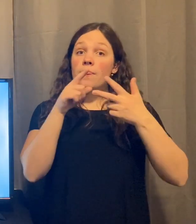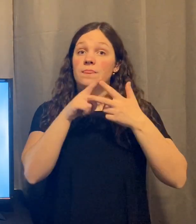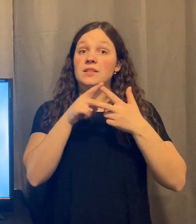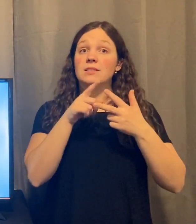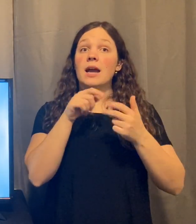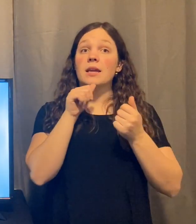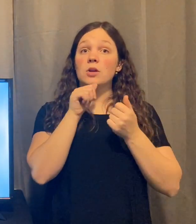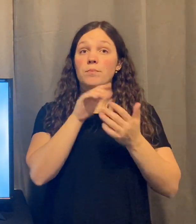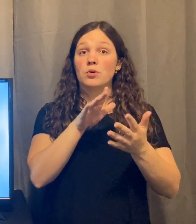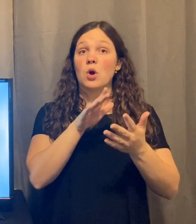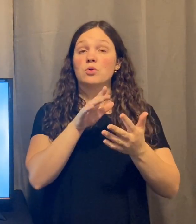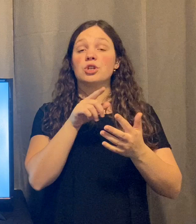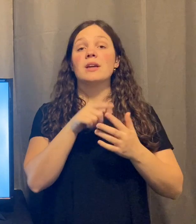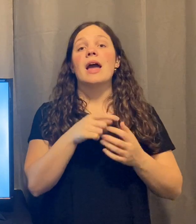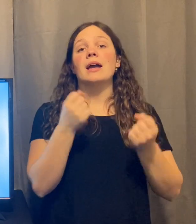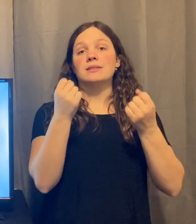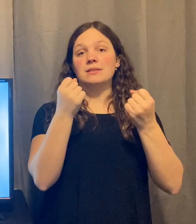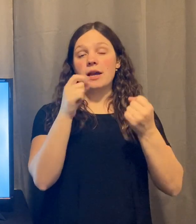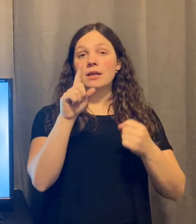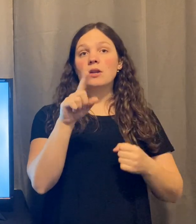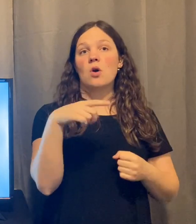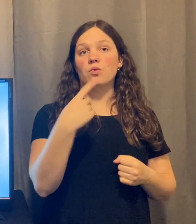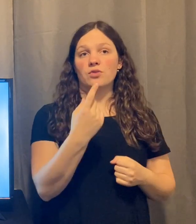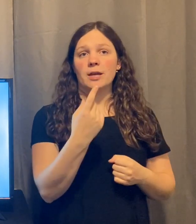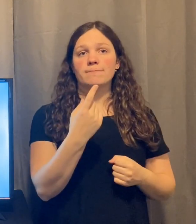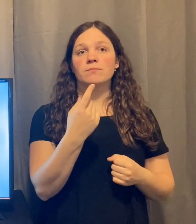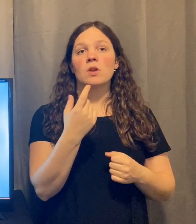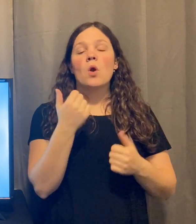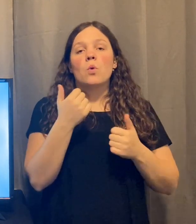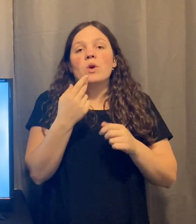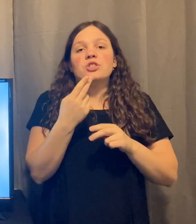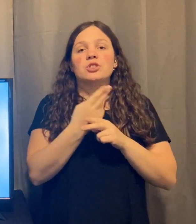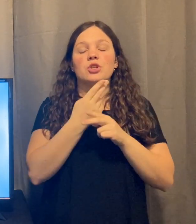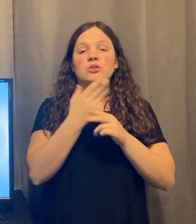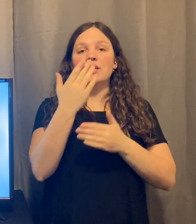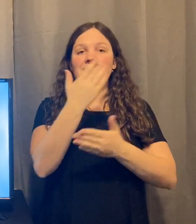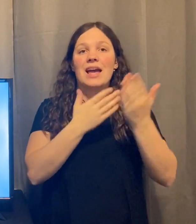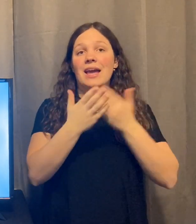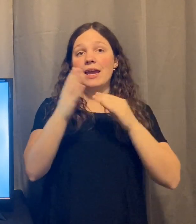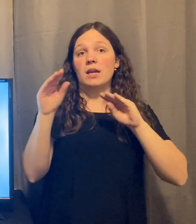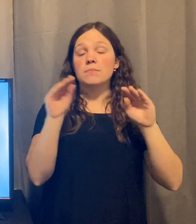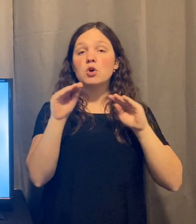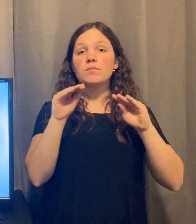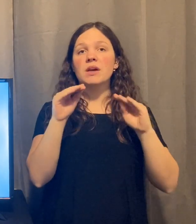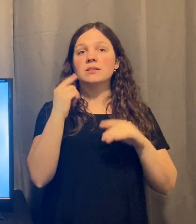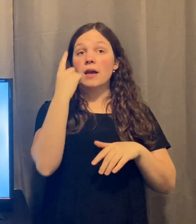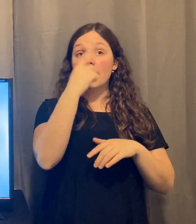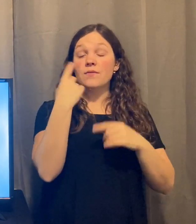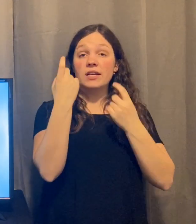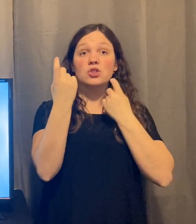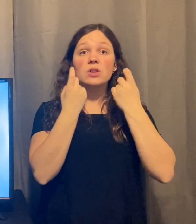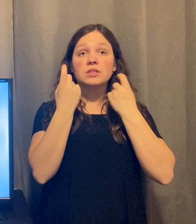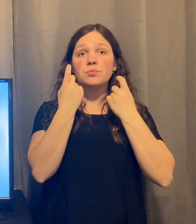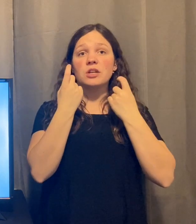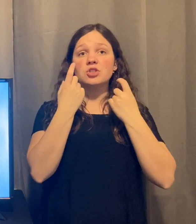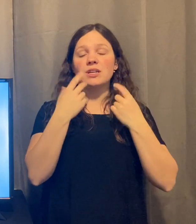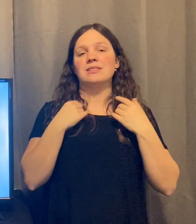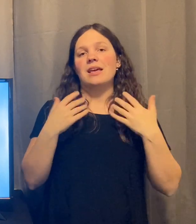The second approach is signing only, which uses hand movements, facial expression,